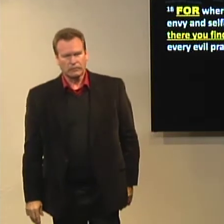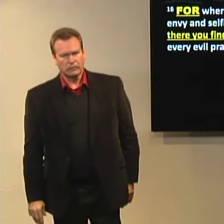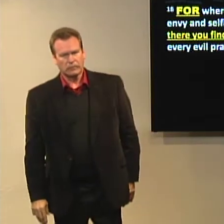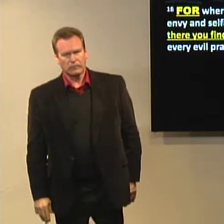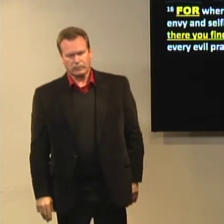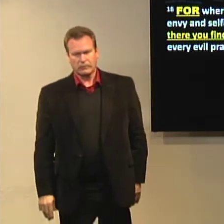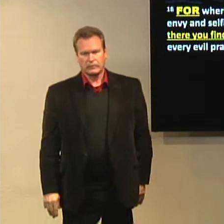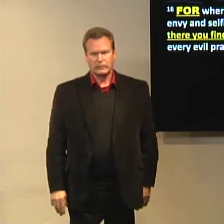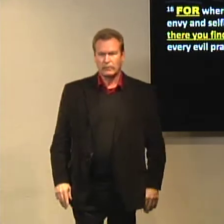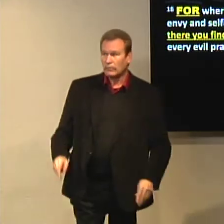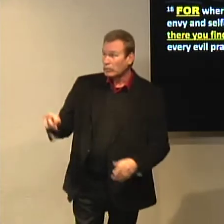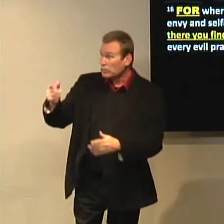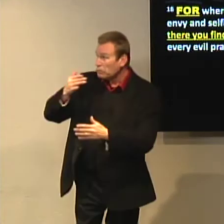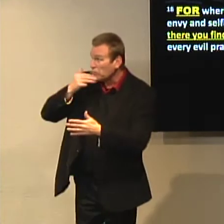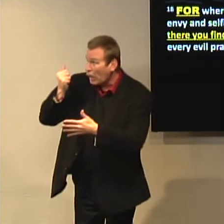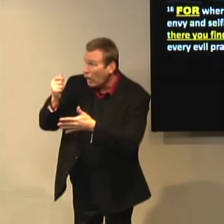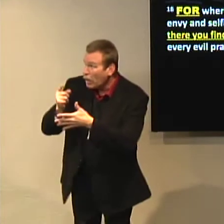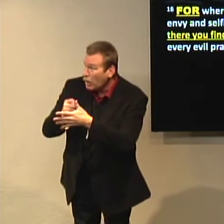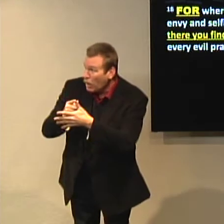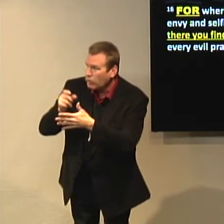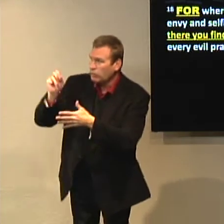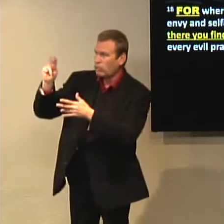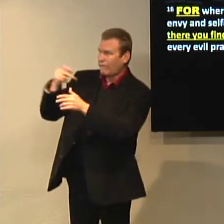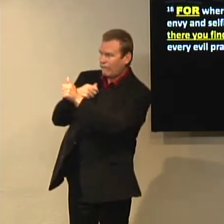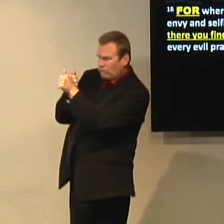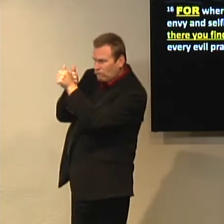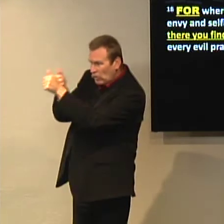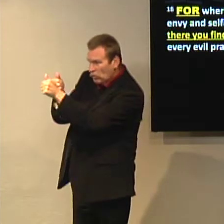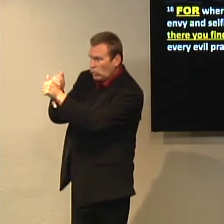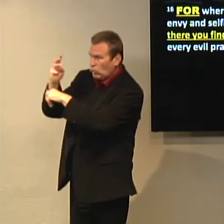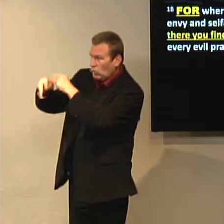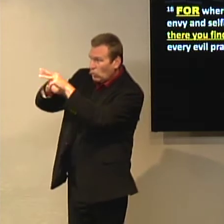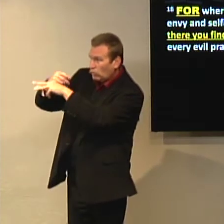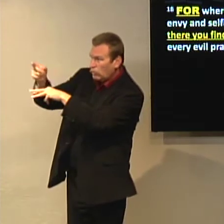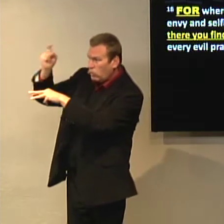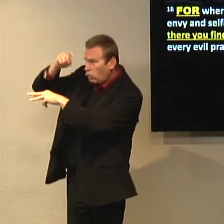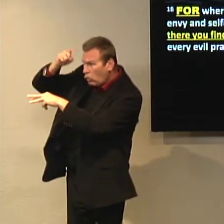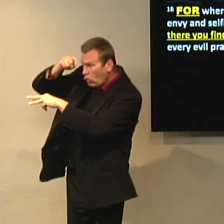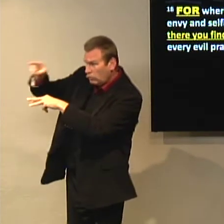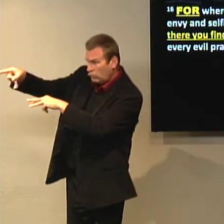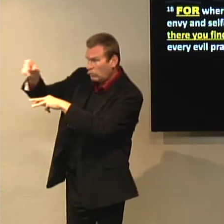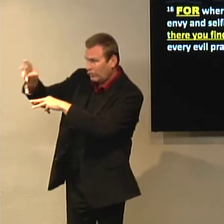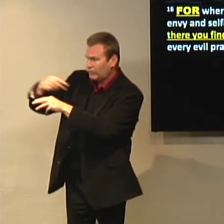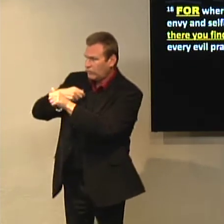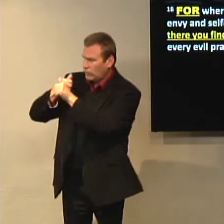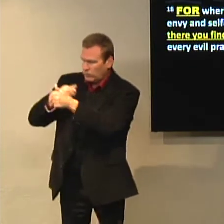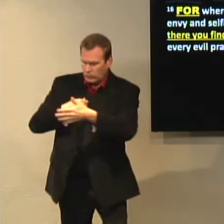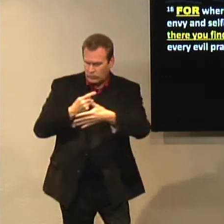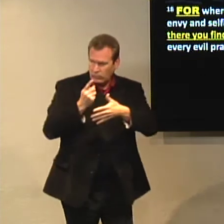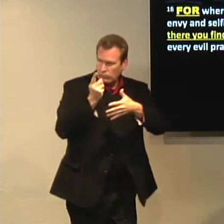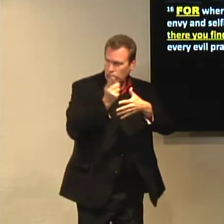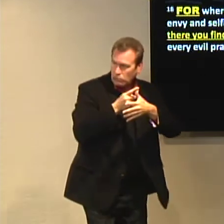causes a stupid influence on you. You are to follow the straight way. You are to follow the wisdom of the